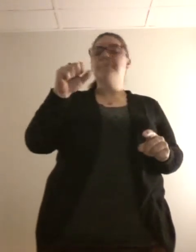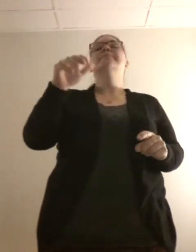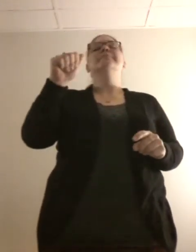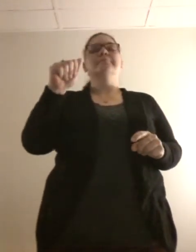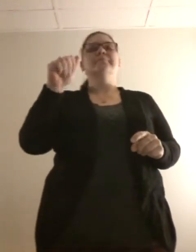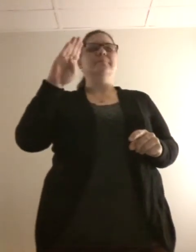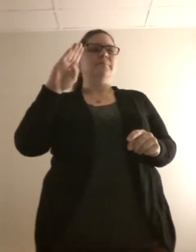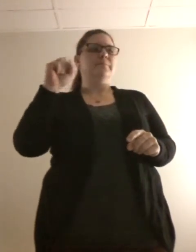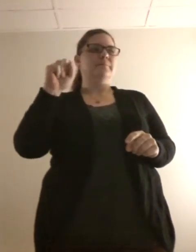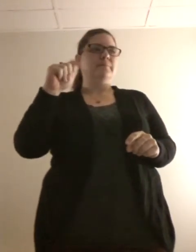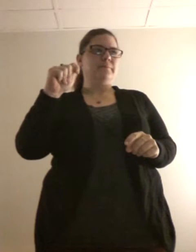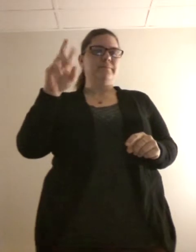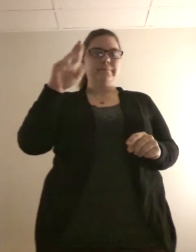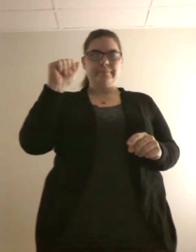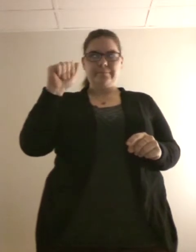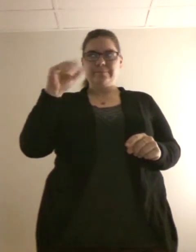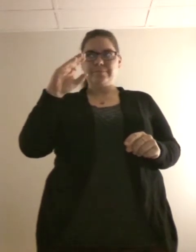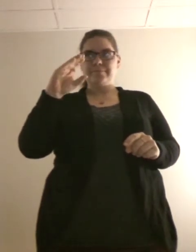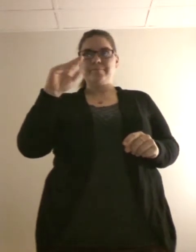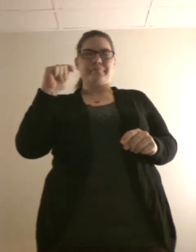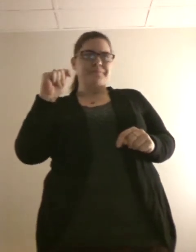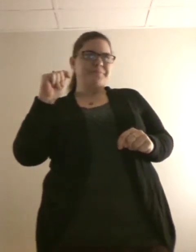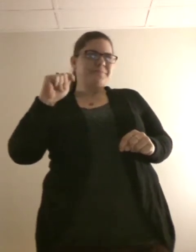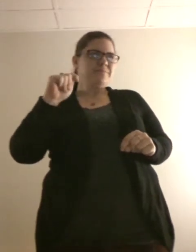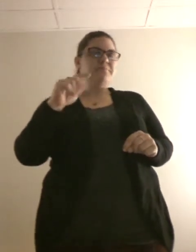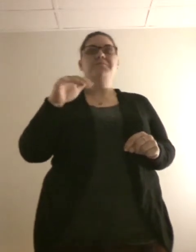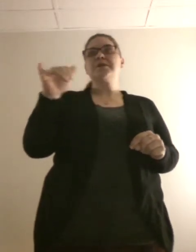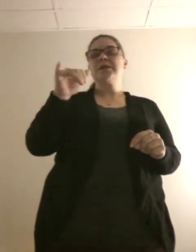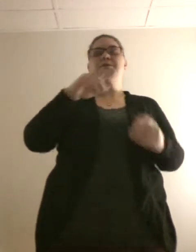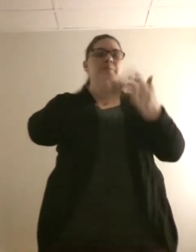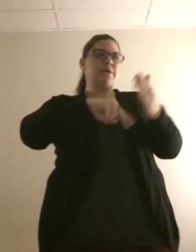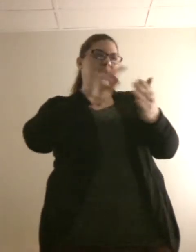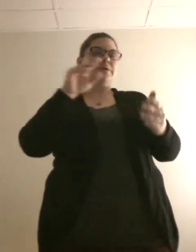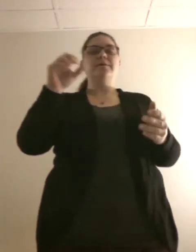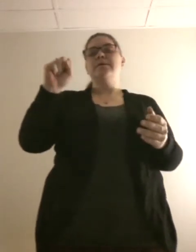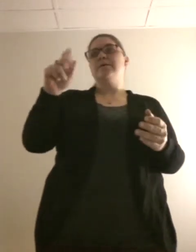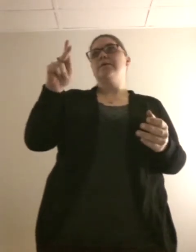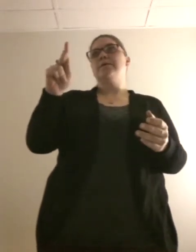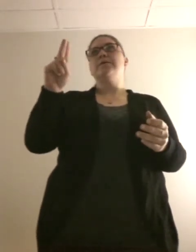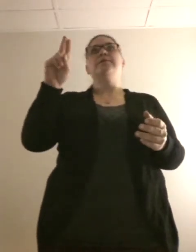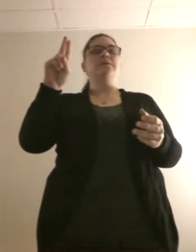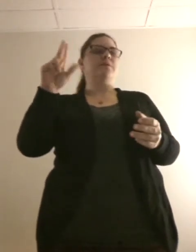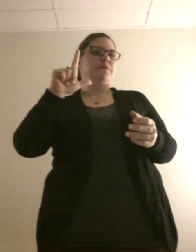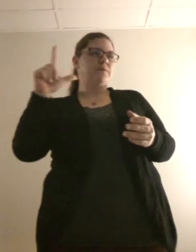skulls. Every morning when she was living in the desert, she would go out for a desert walk, and she'd walk around and pick up things on her walk, maybe rocks